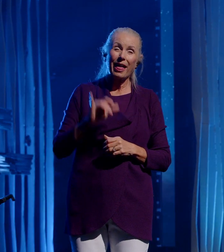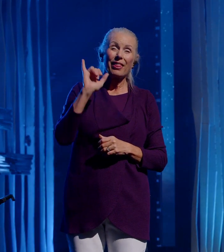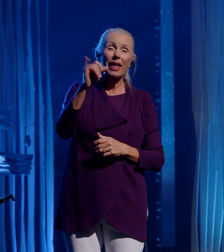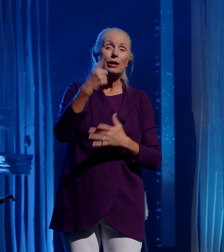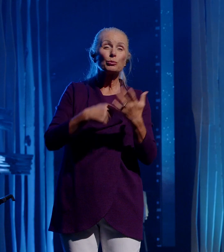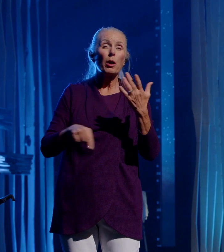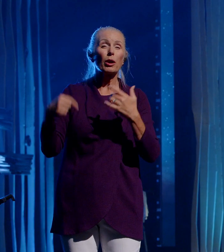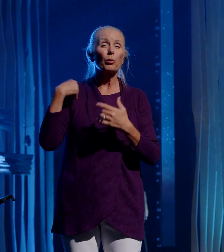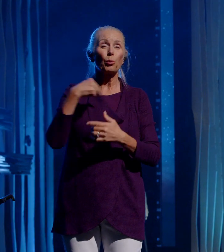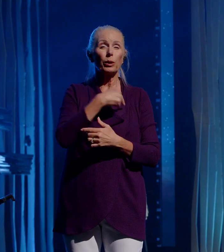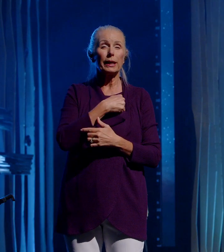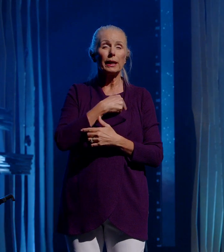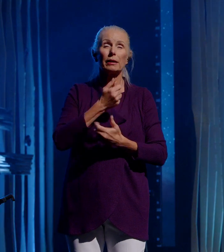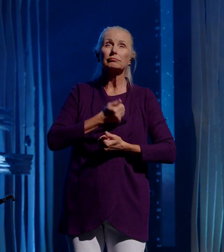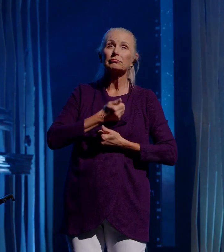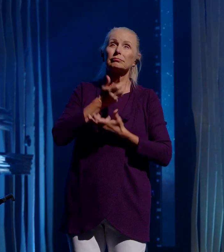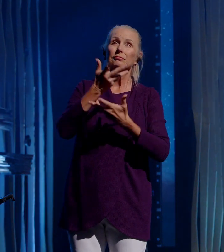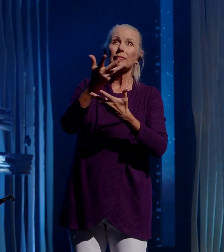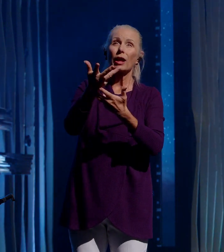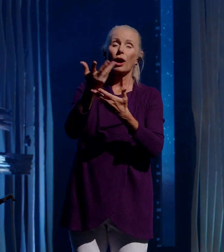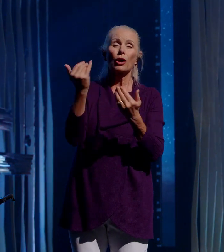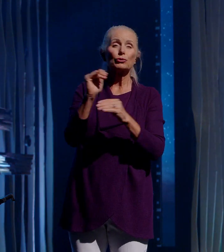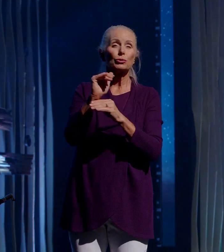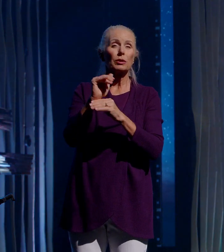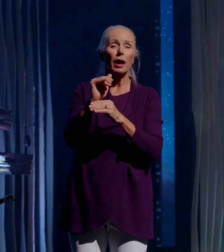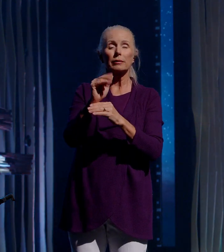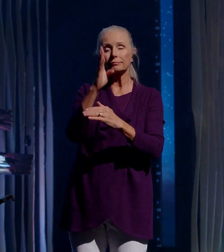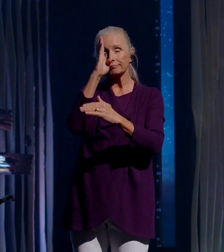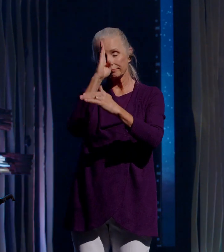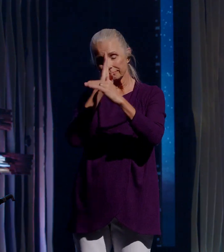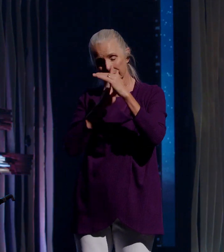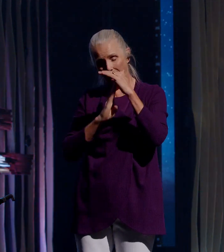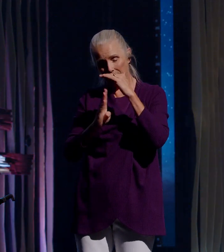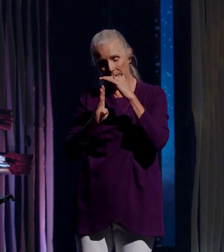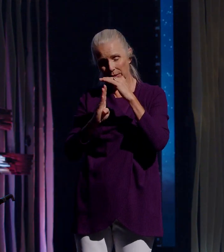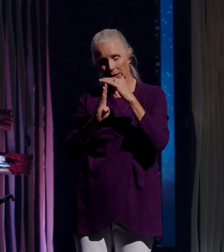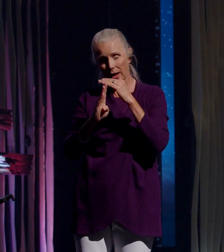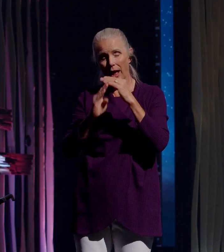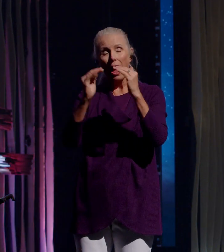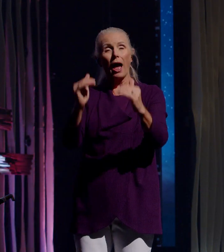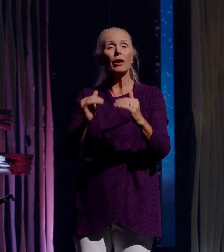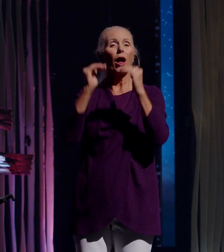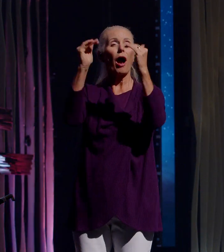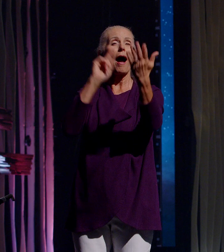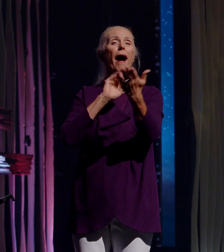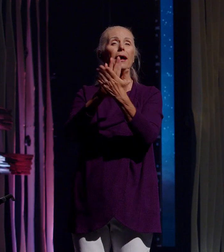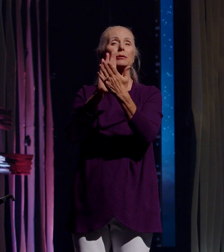Tonight, God, our hallelujah, our highest praise, because you are worthy of it tonight.